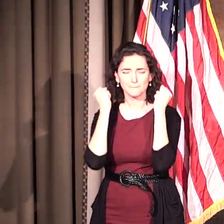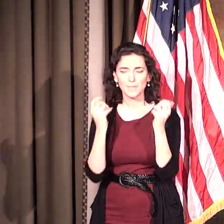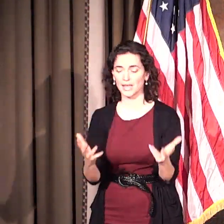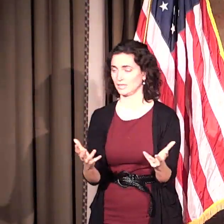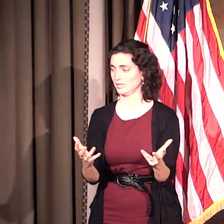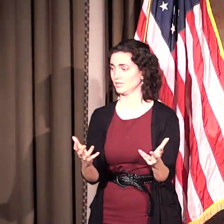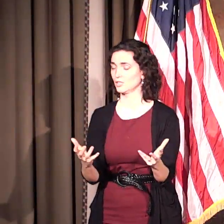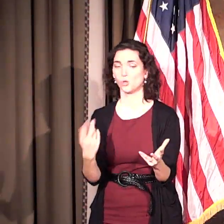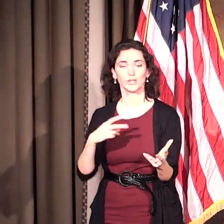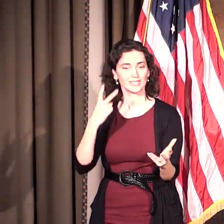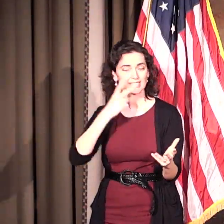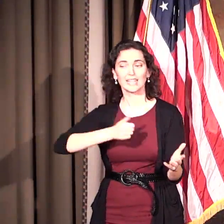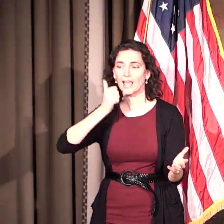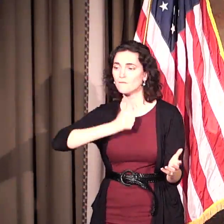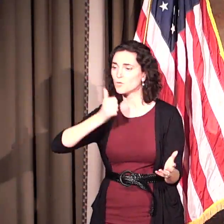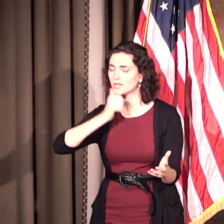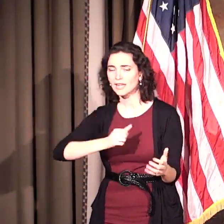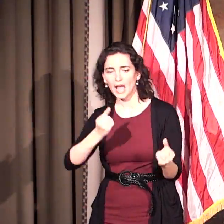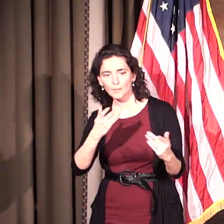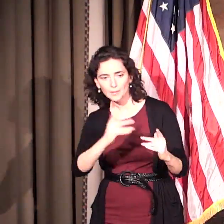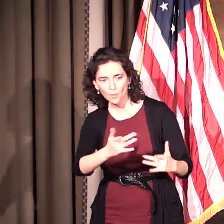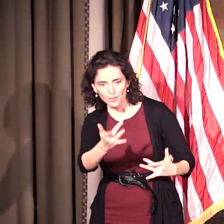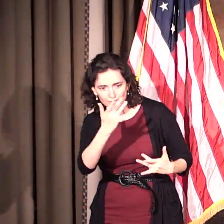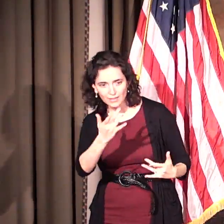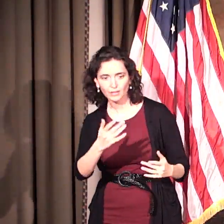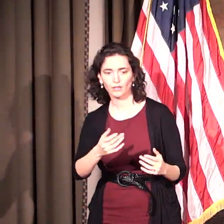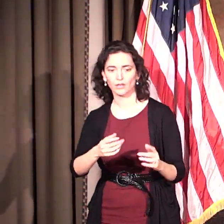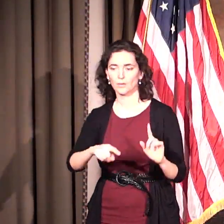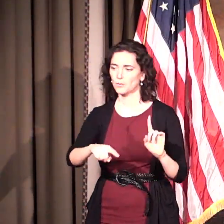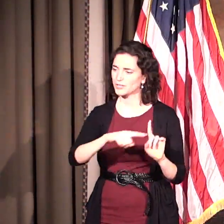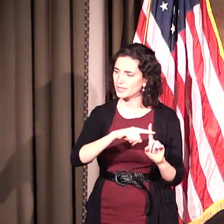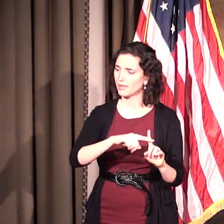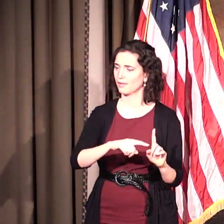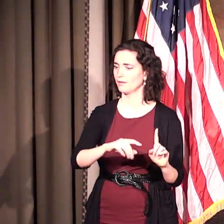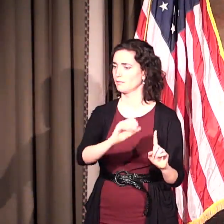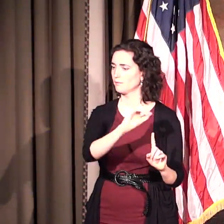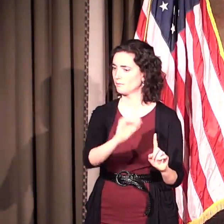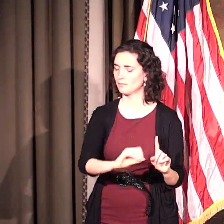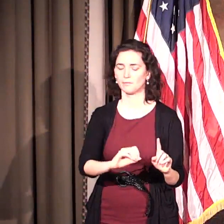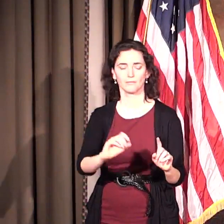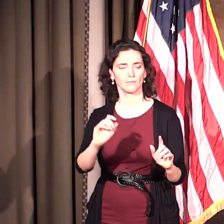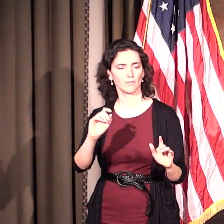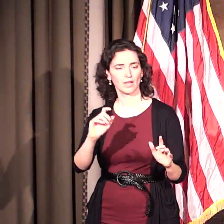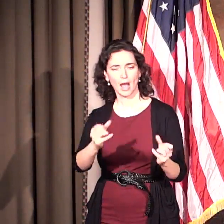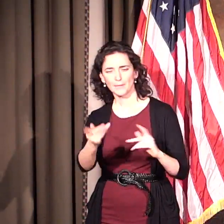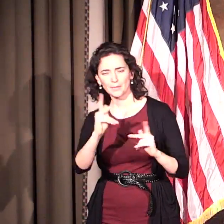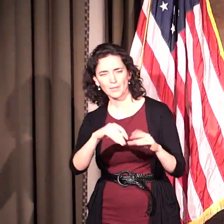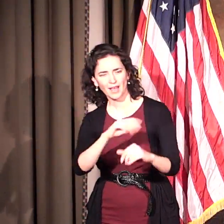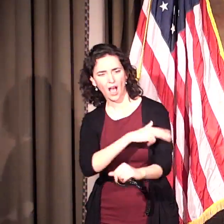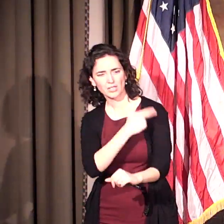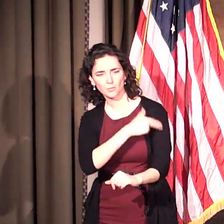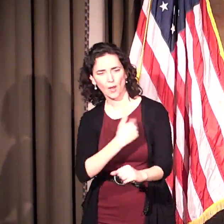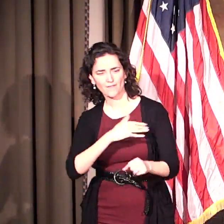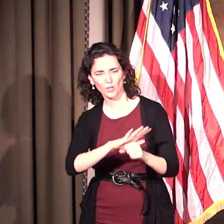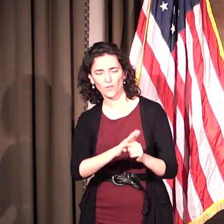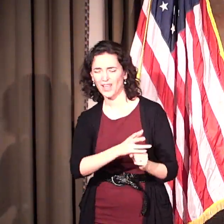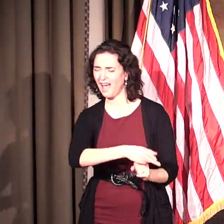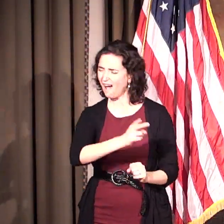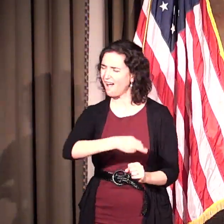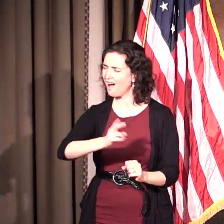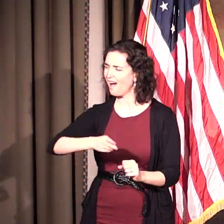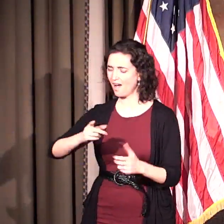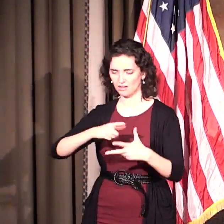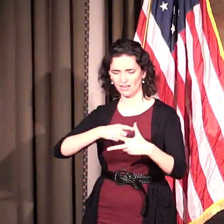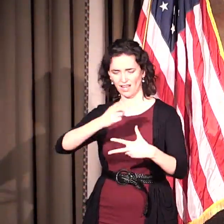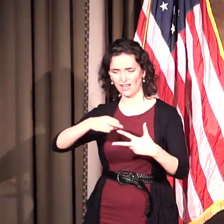to be reflected every day in the cases and the positivity. The number of patients in our hospitals really, really high. And sometimes people